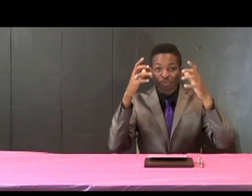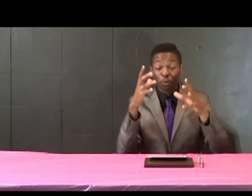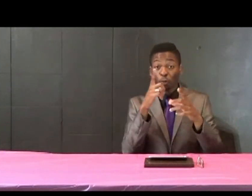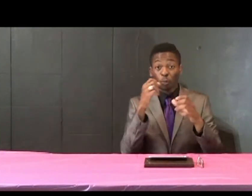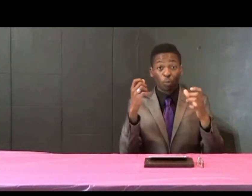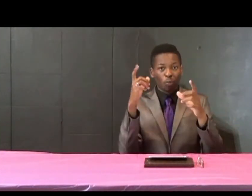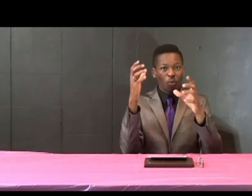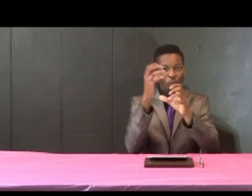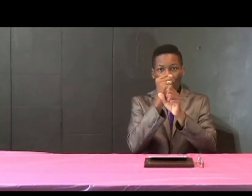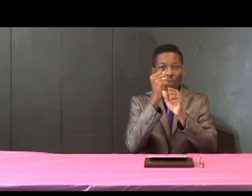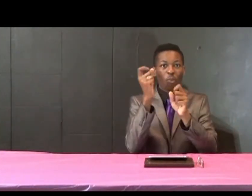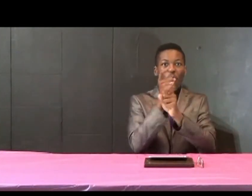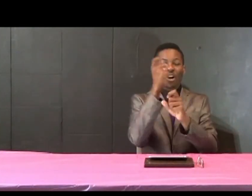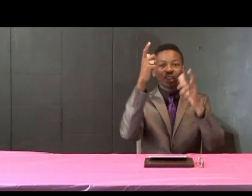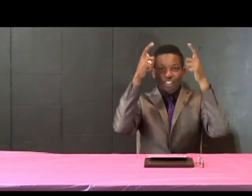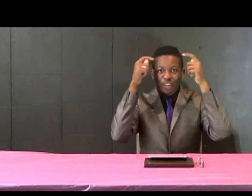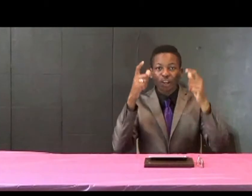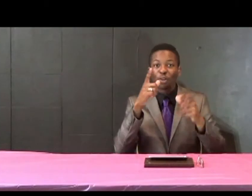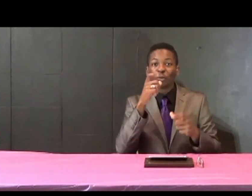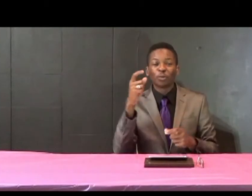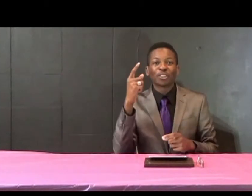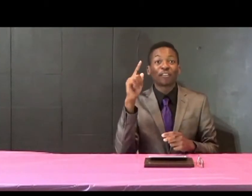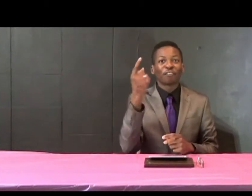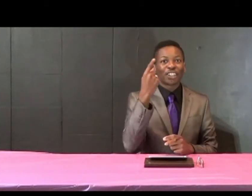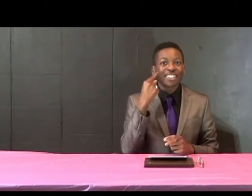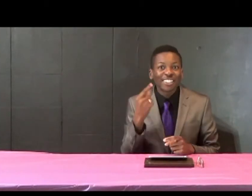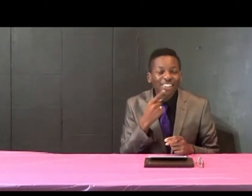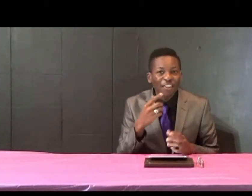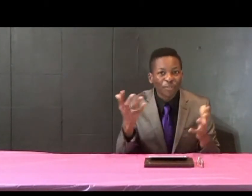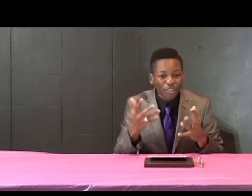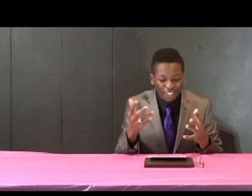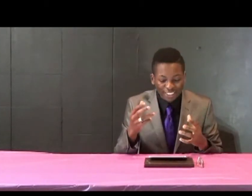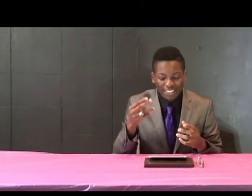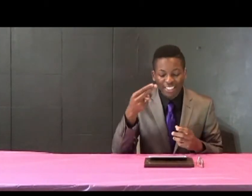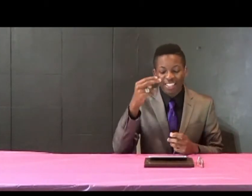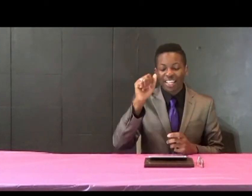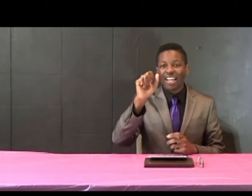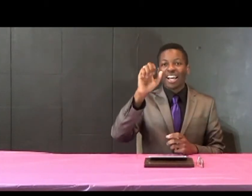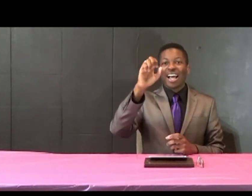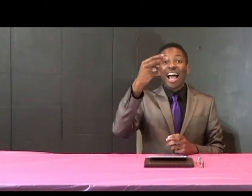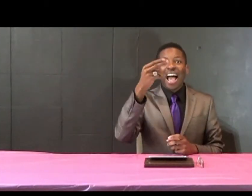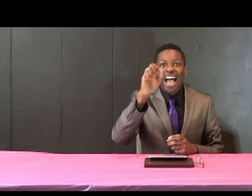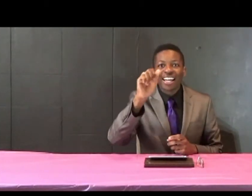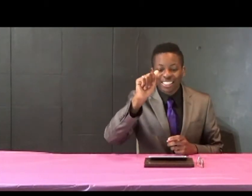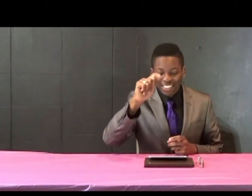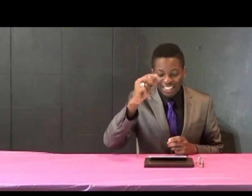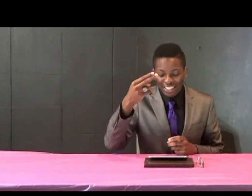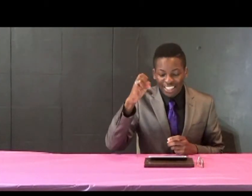and she was crowned, she won the crown, and she was the first deaf person. Her name is Heather